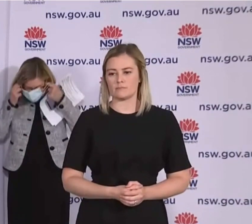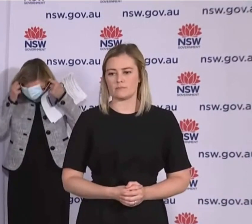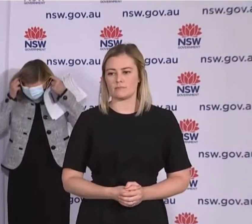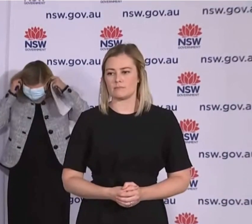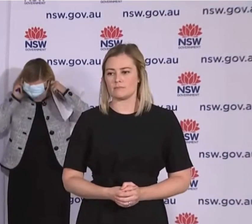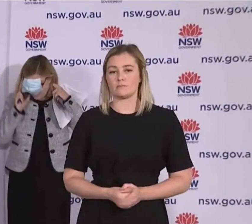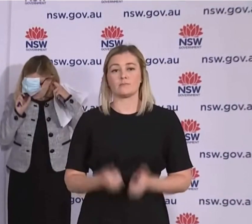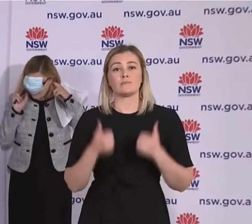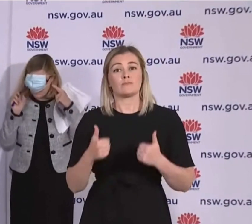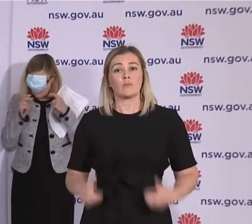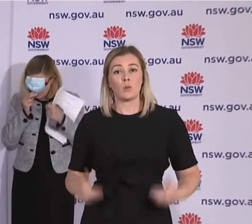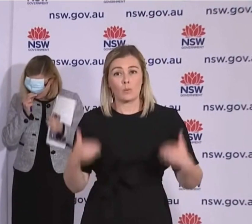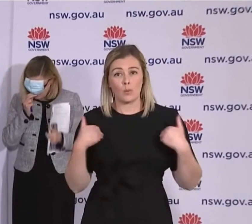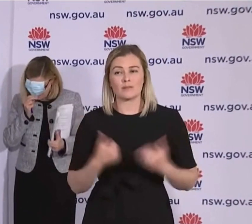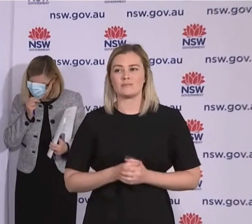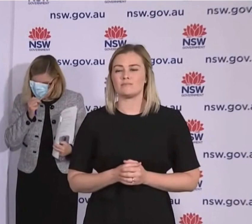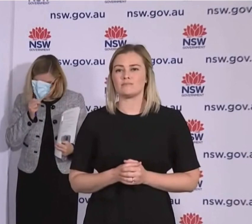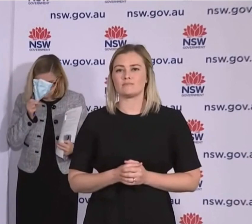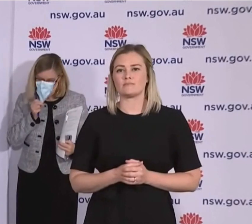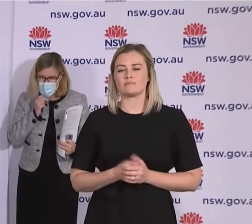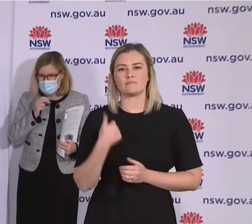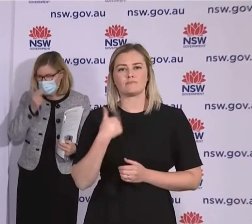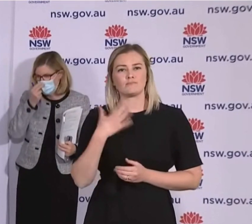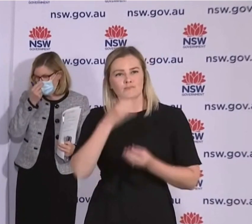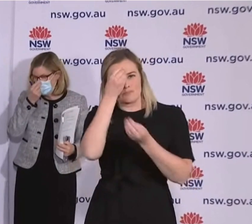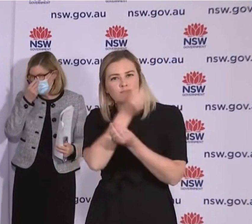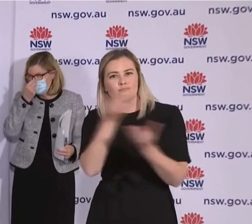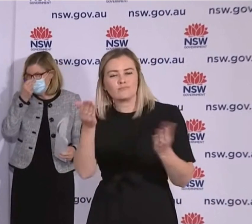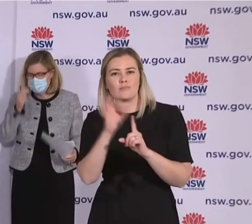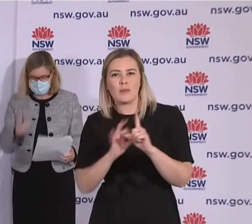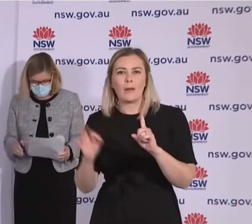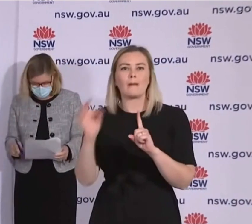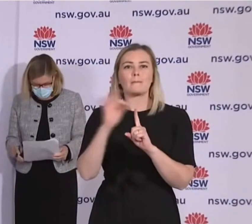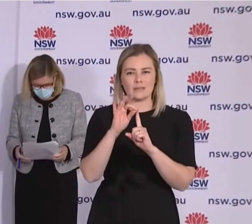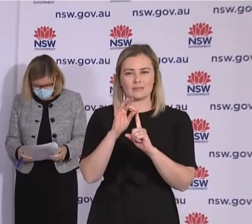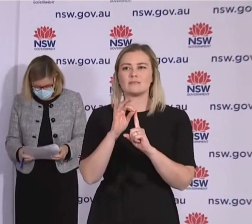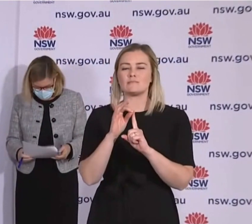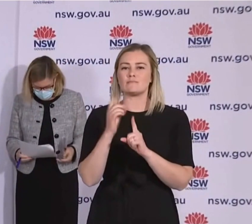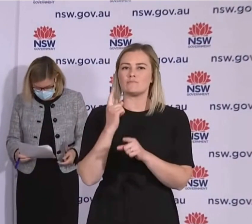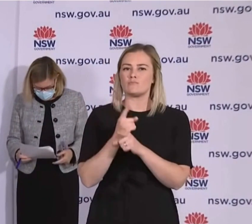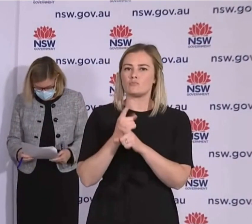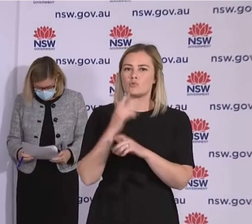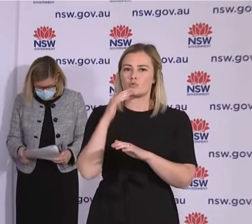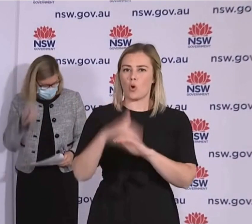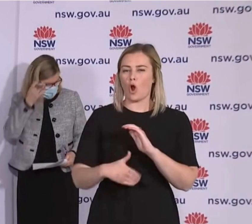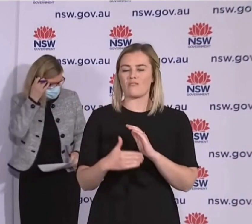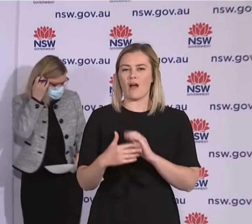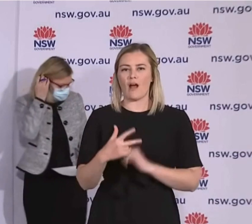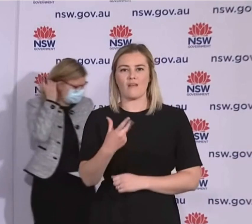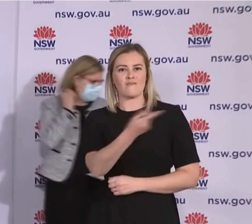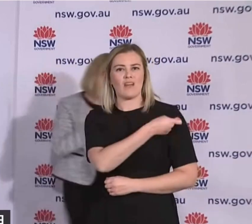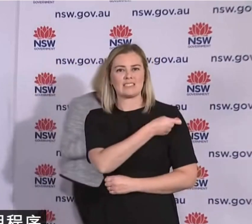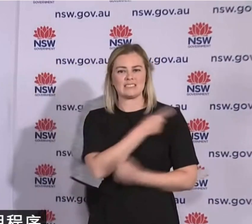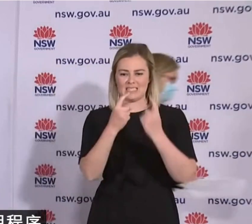Good morning, everyone. I just want to give people an update in relation to the integration of the vaccine certificate into the